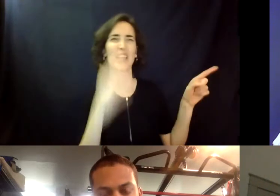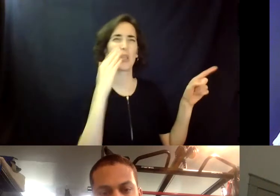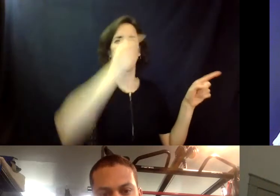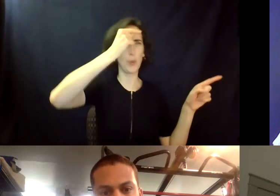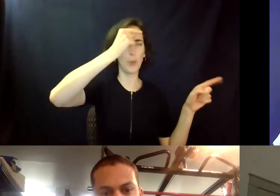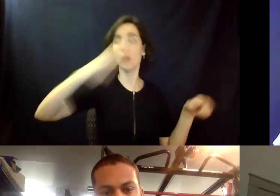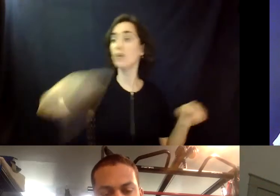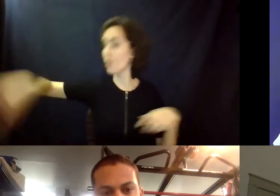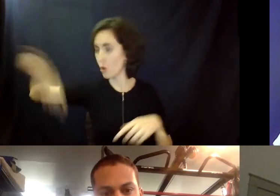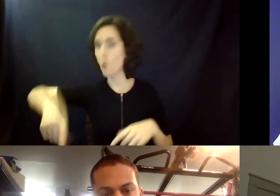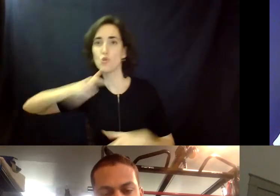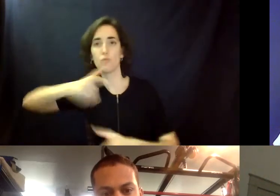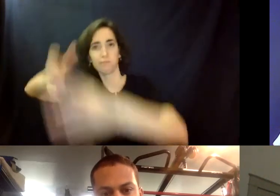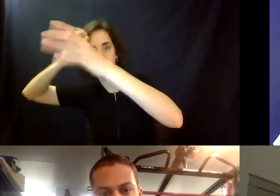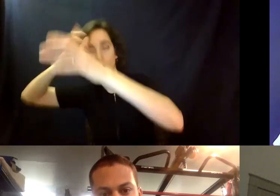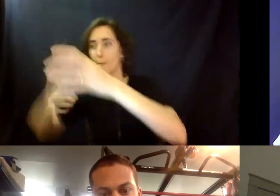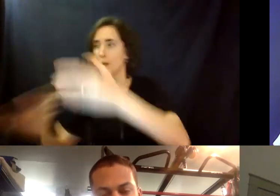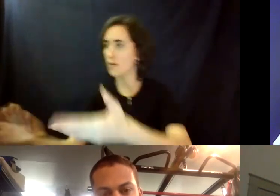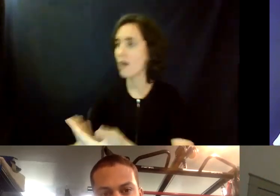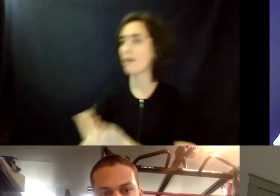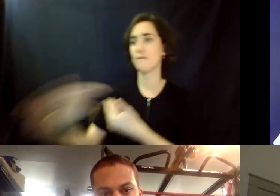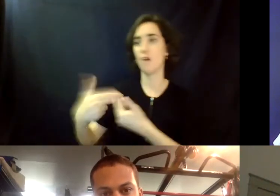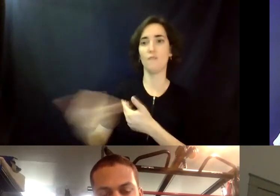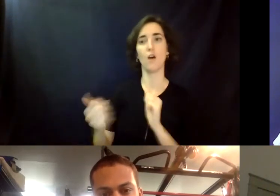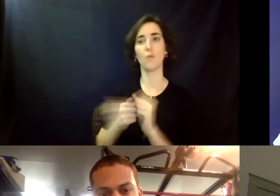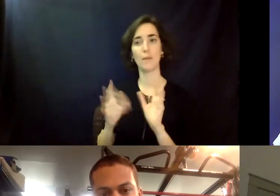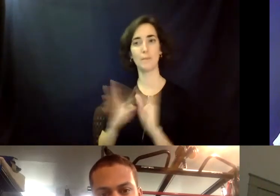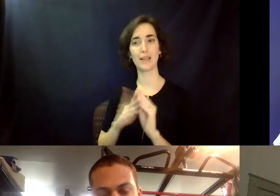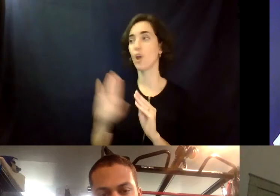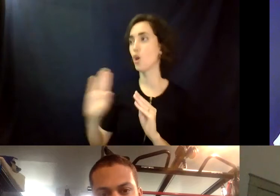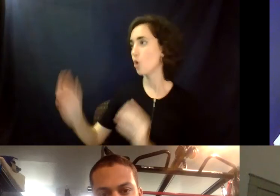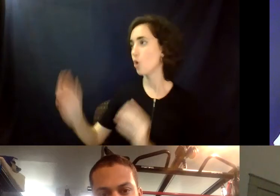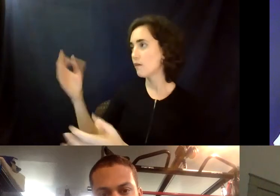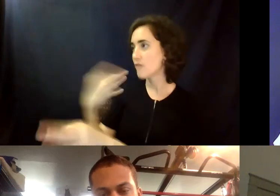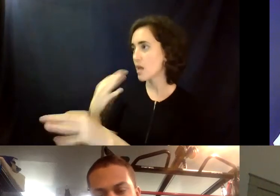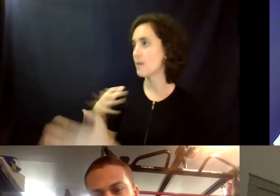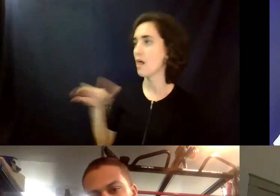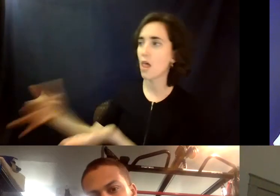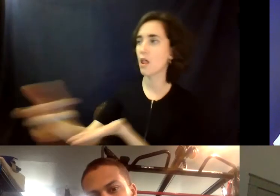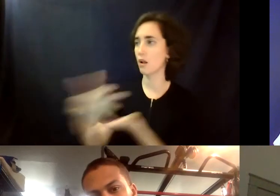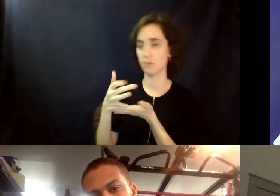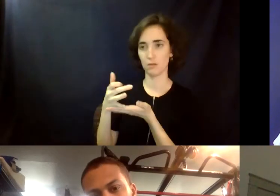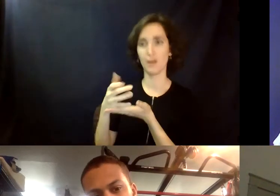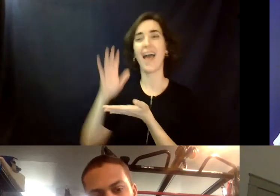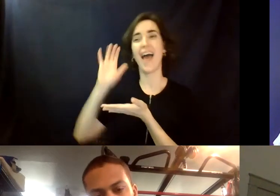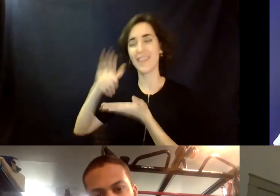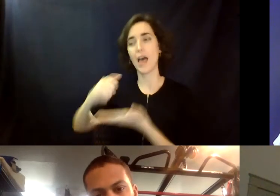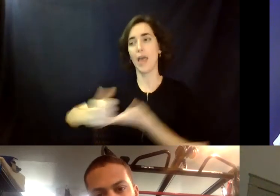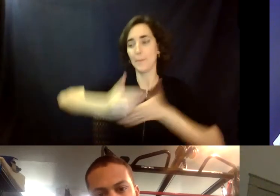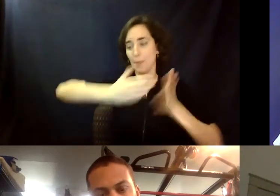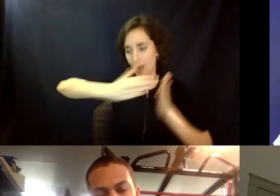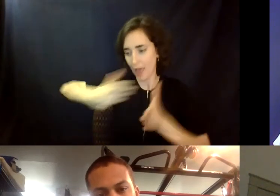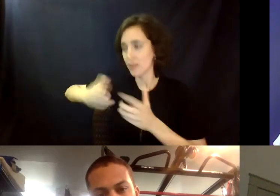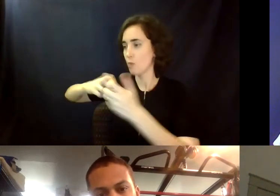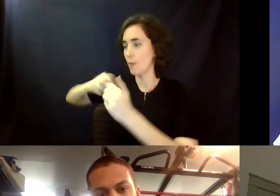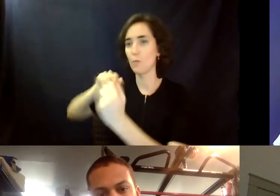table, and their input needs to not only be gathered, but that's when you can start making a plan of action to go out and address those problems. But